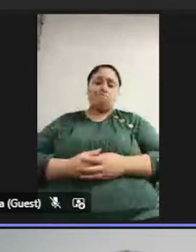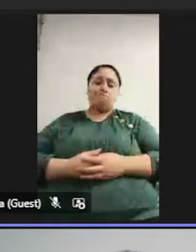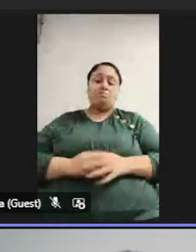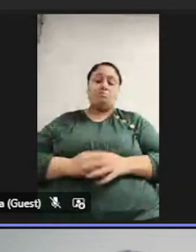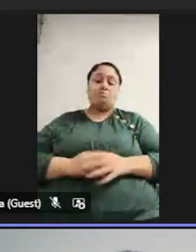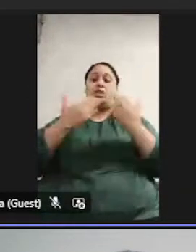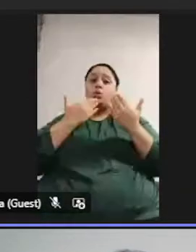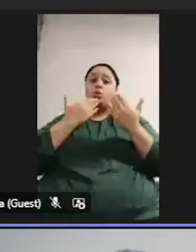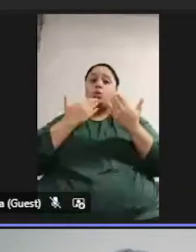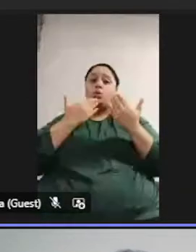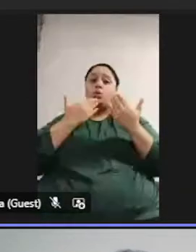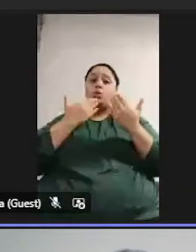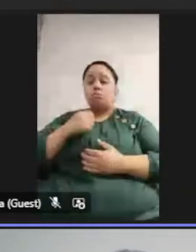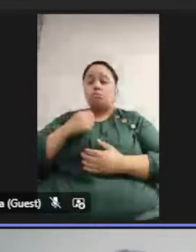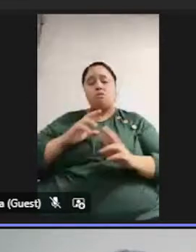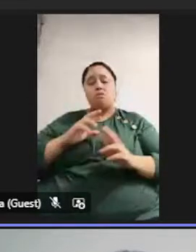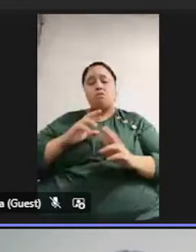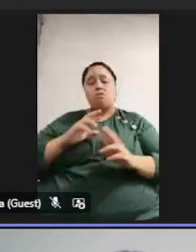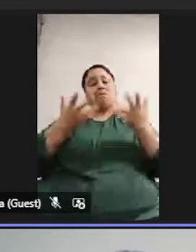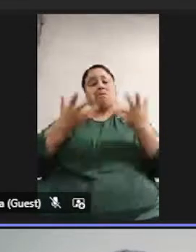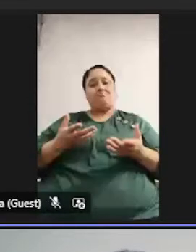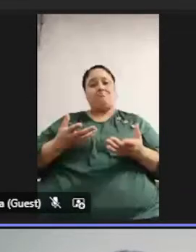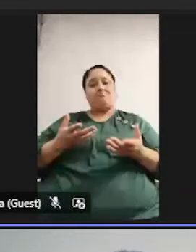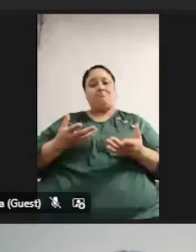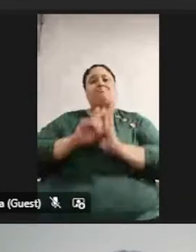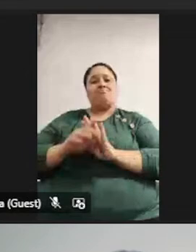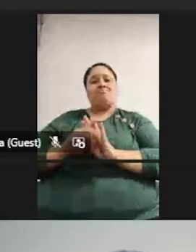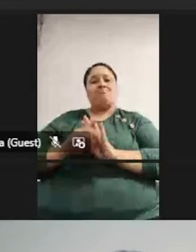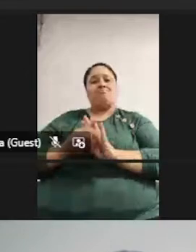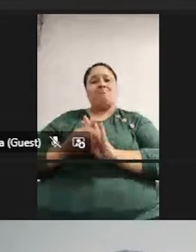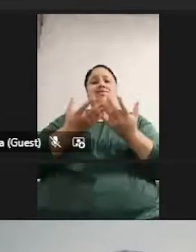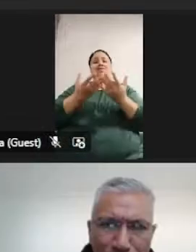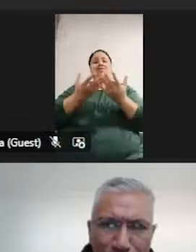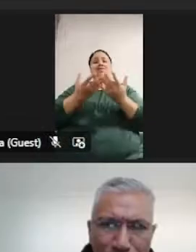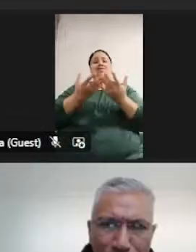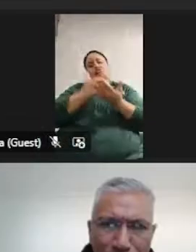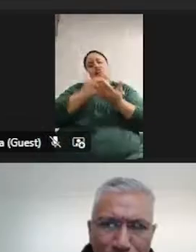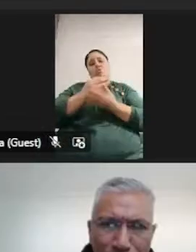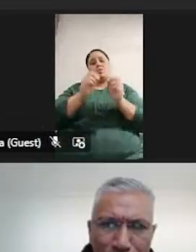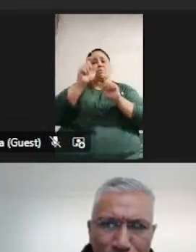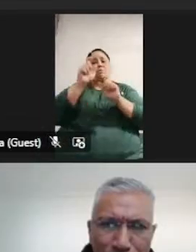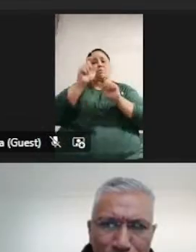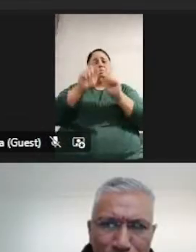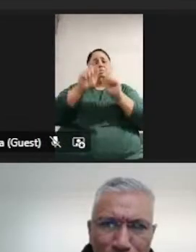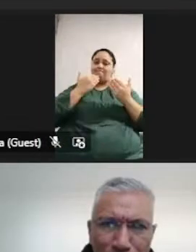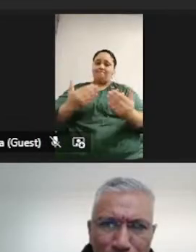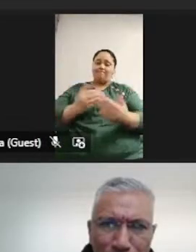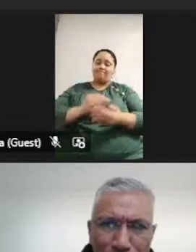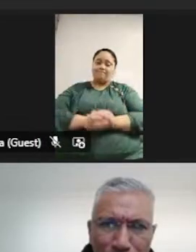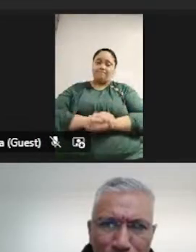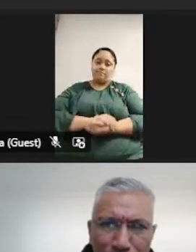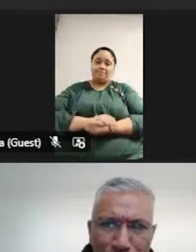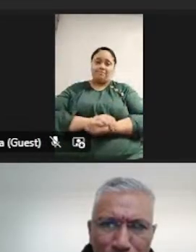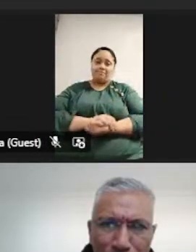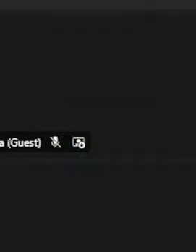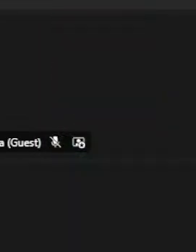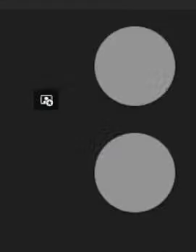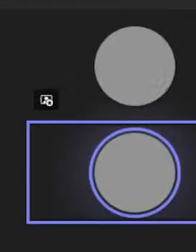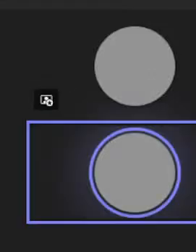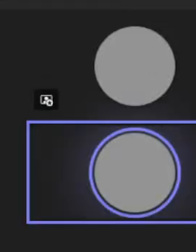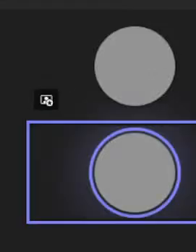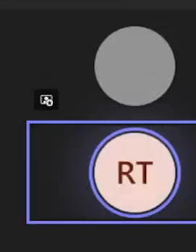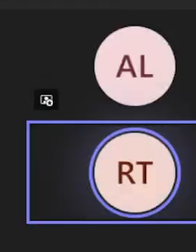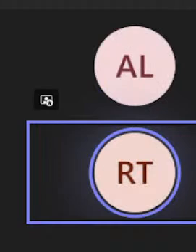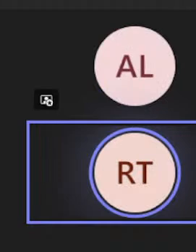hope this gives people more insight. Thank you. Thank you, Mr. Lester. Definitely sobering, but we need